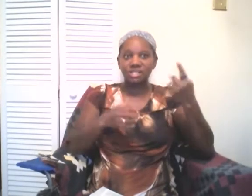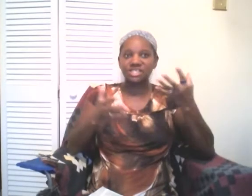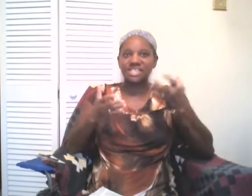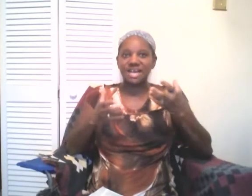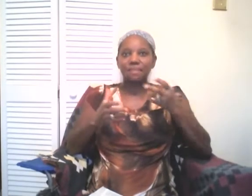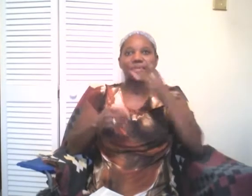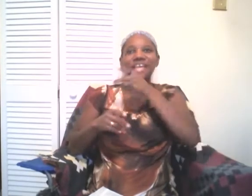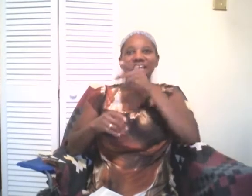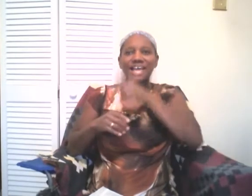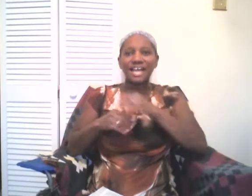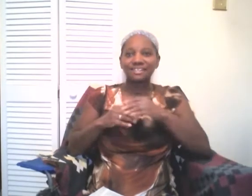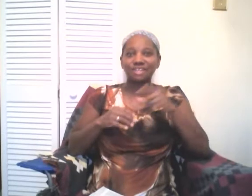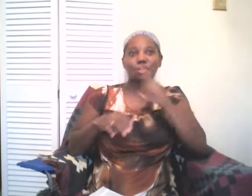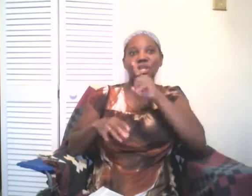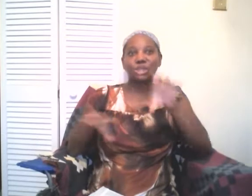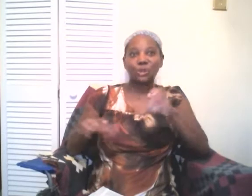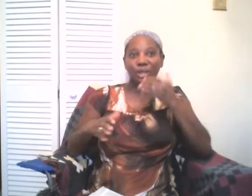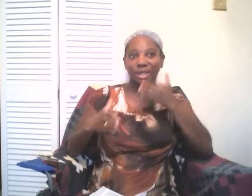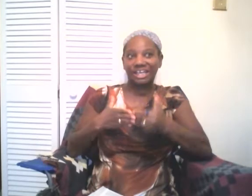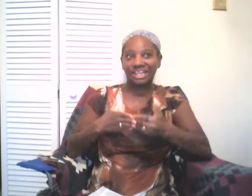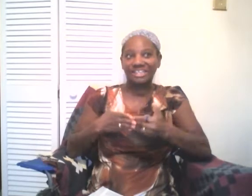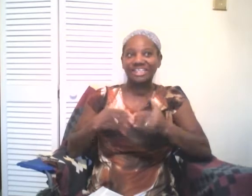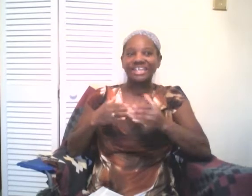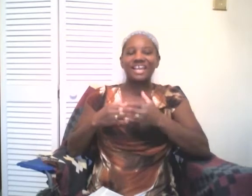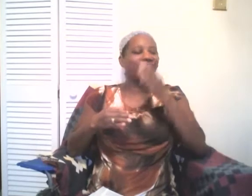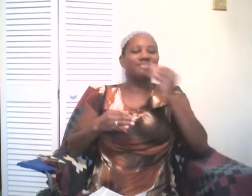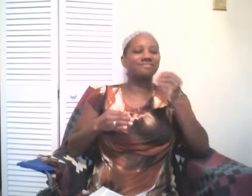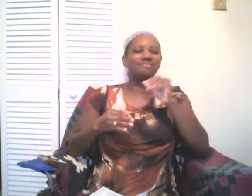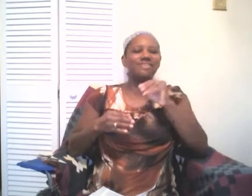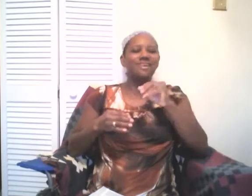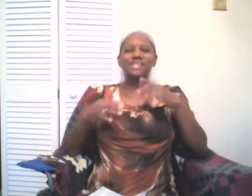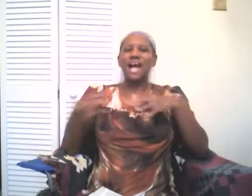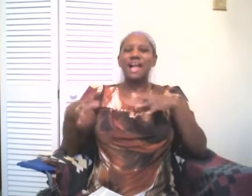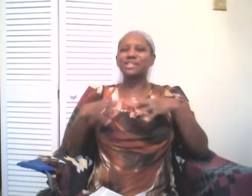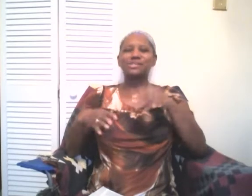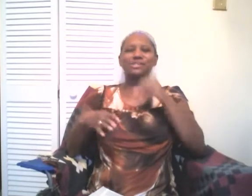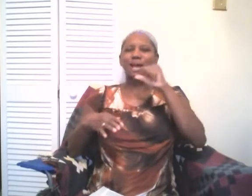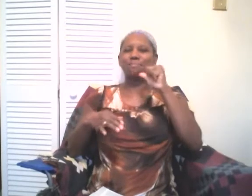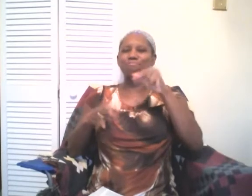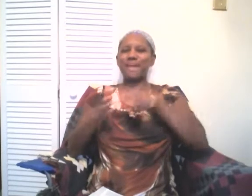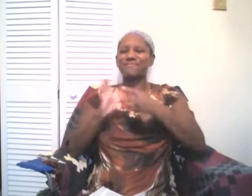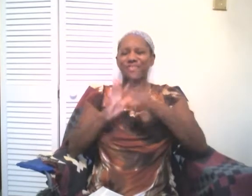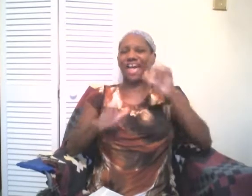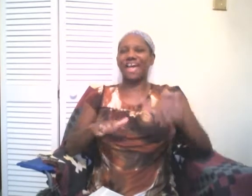to pretend like they're really doing good. And these holidays are not meant for that.